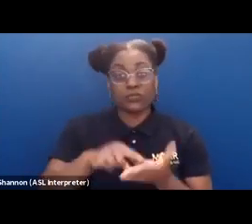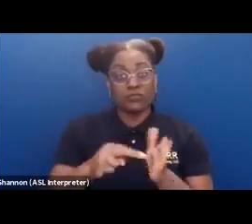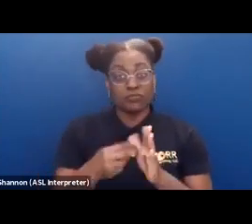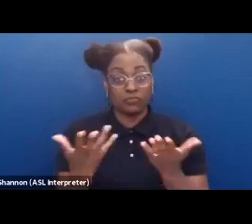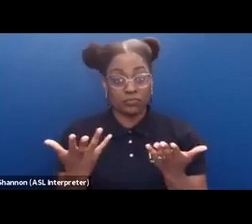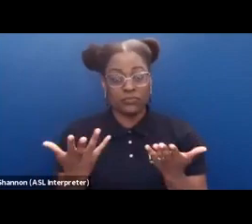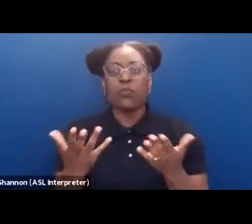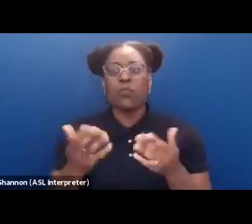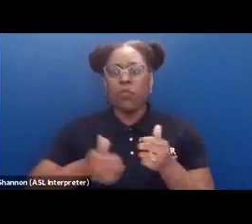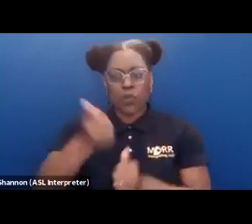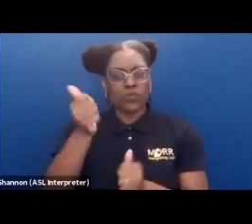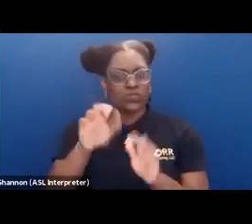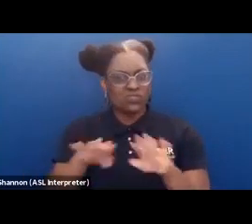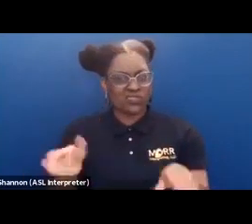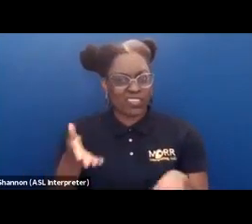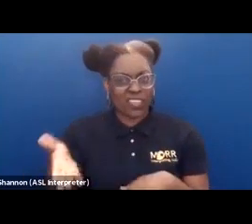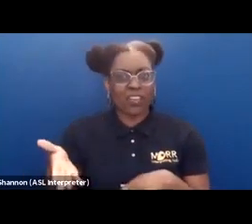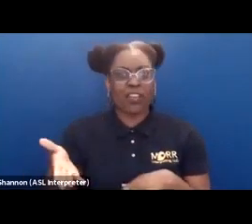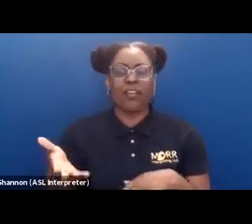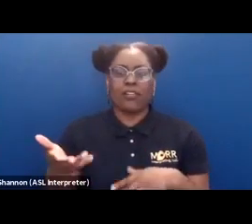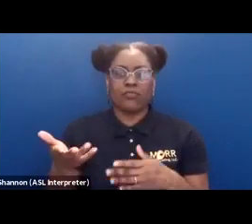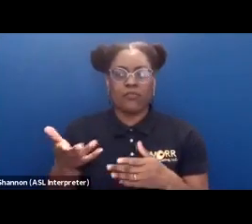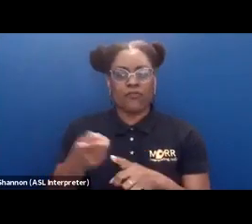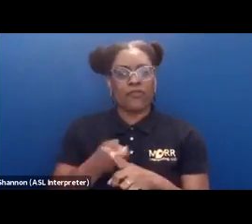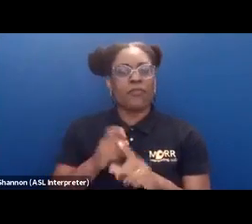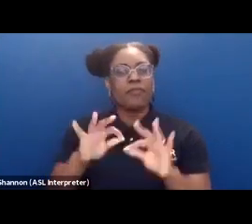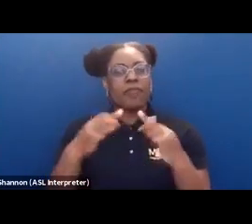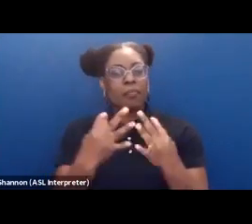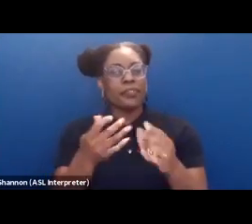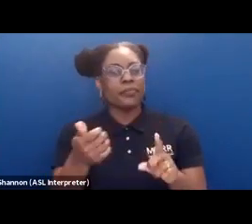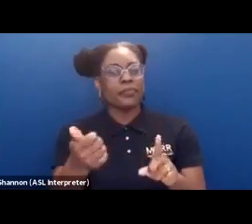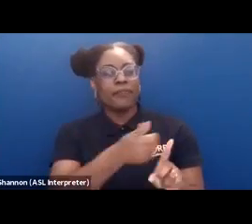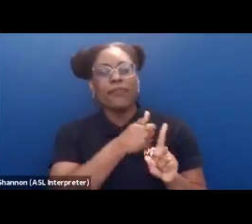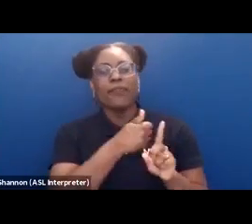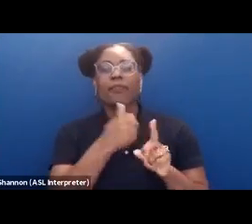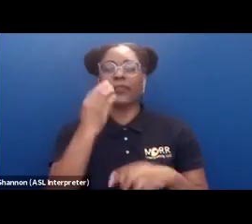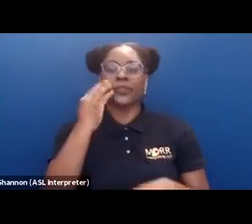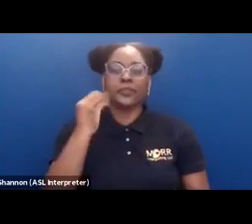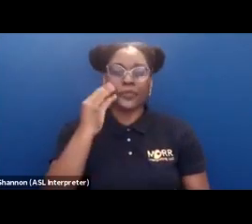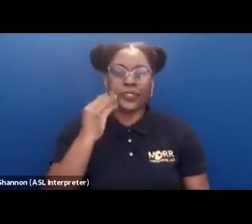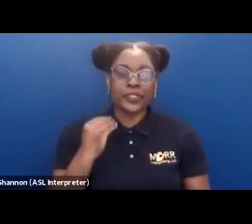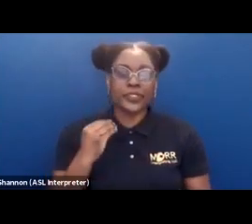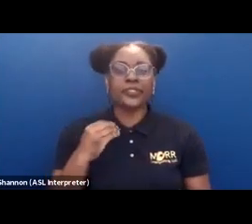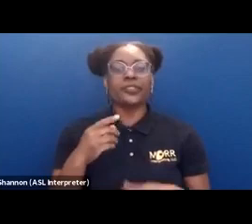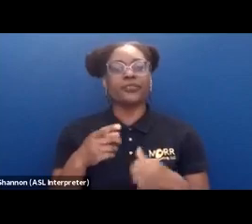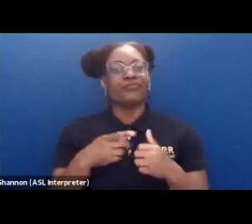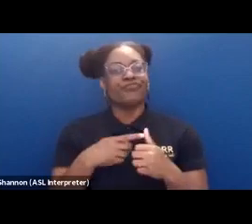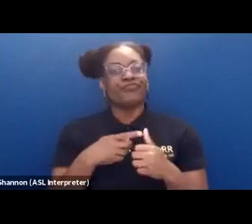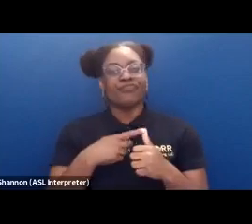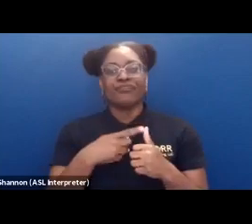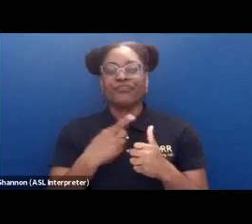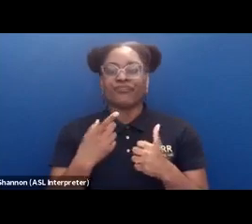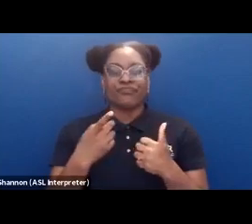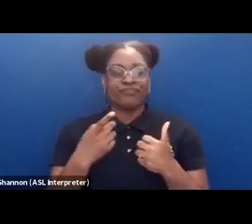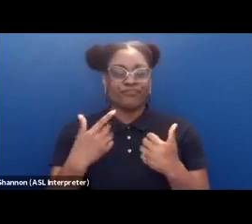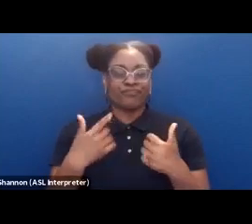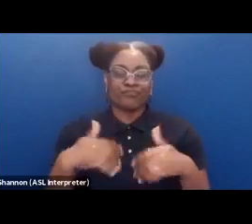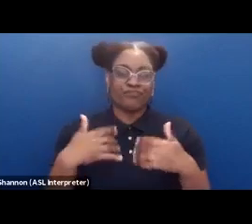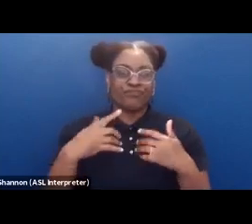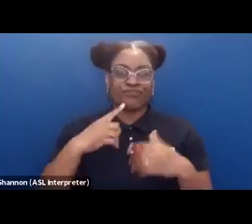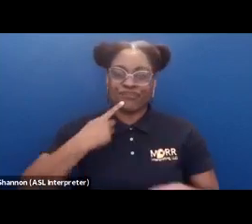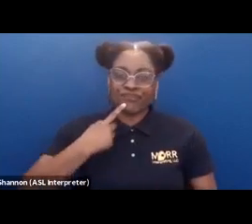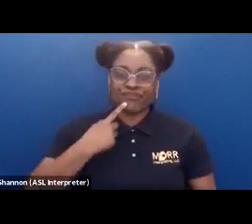children in the school come from families that experience the harshest racial and